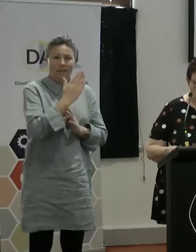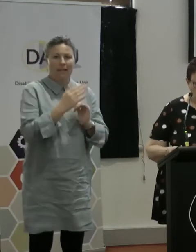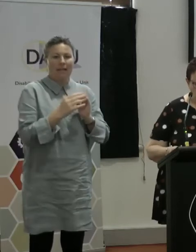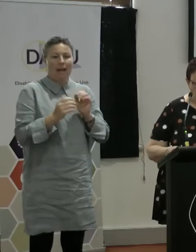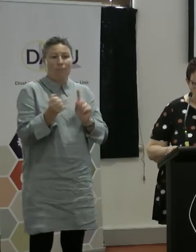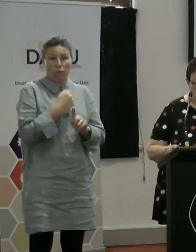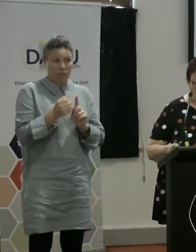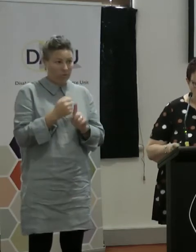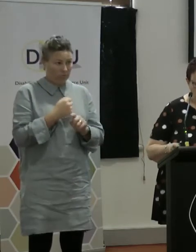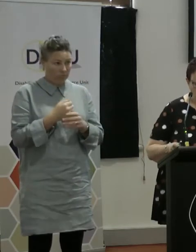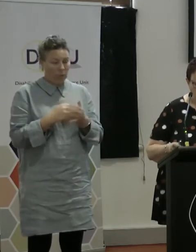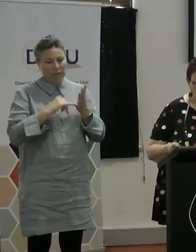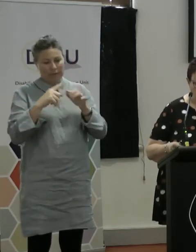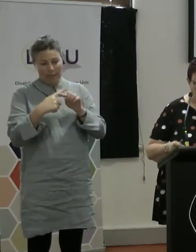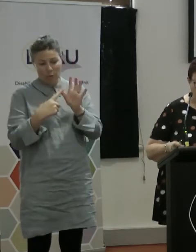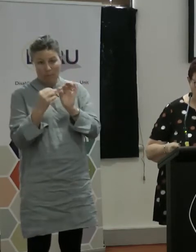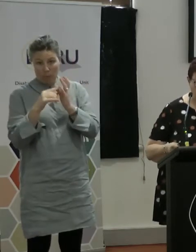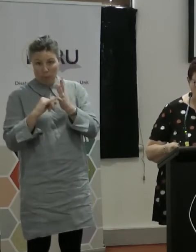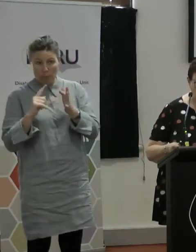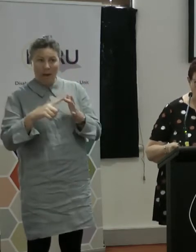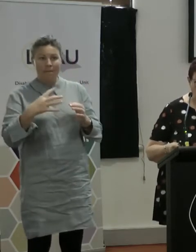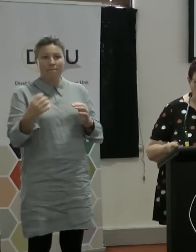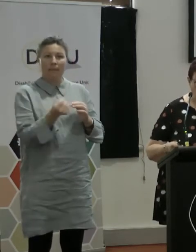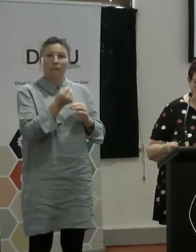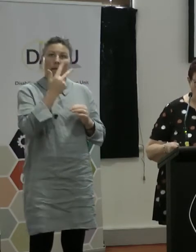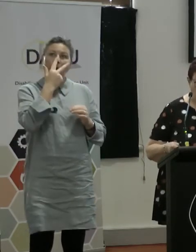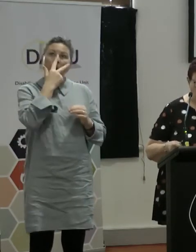and you need to be aged 18